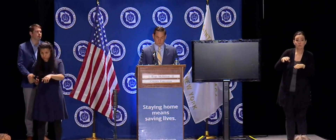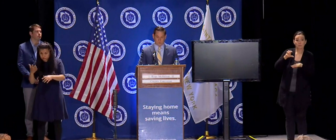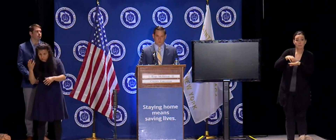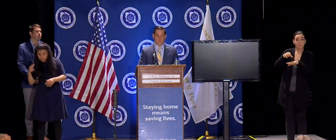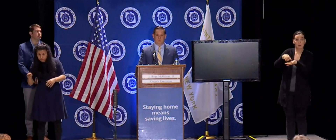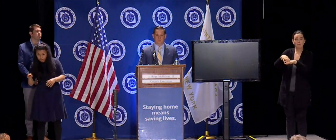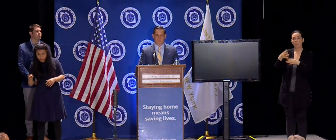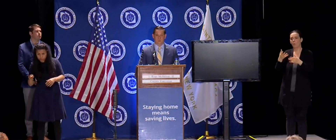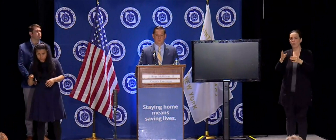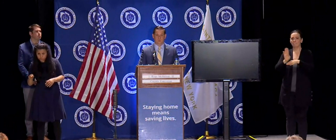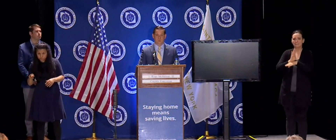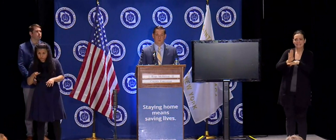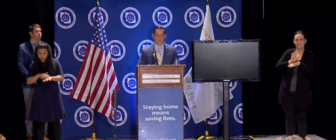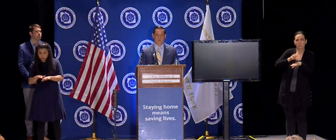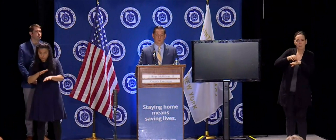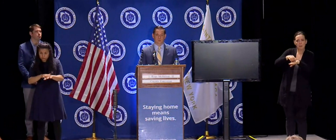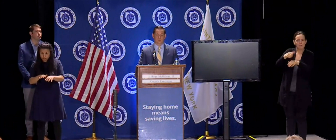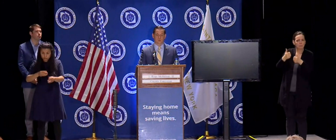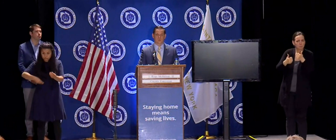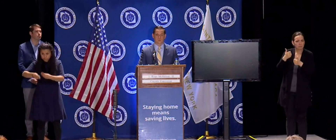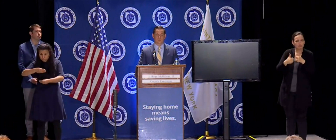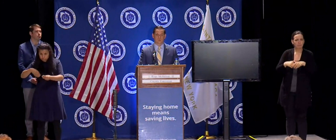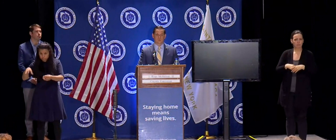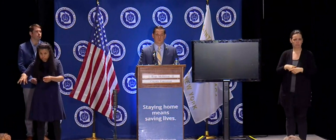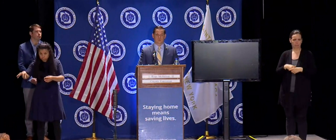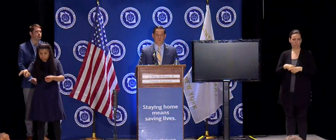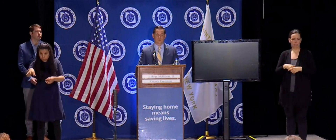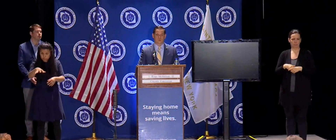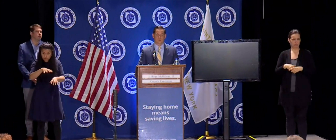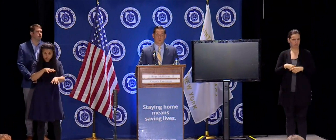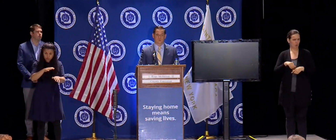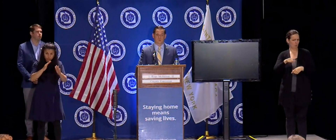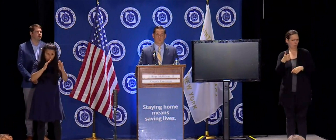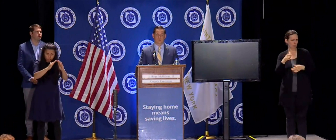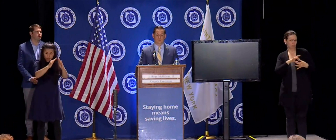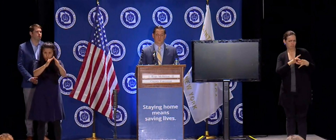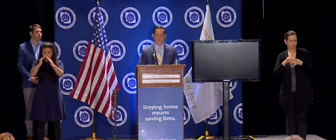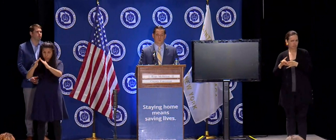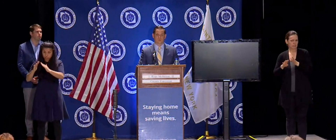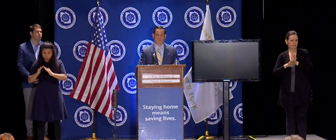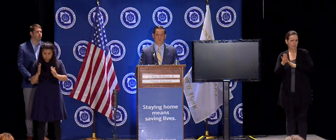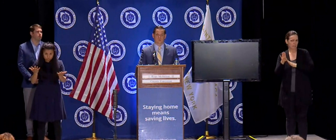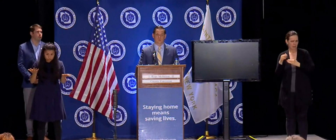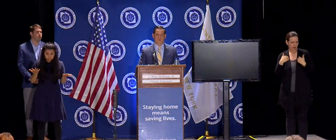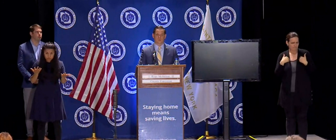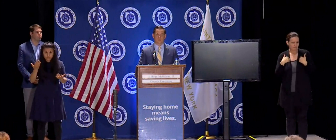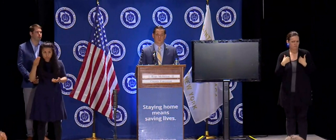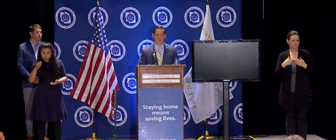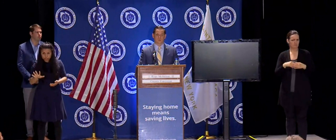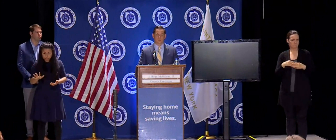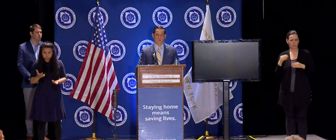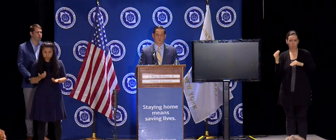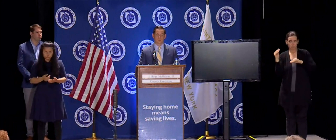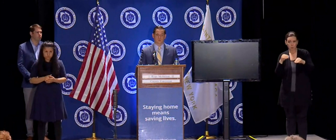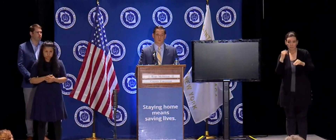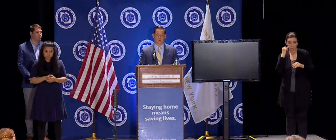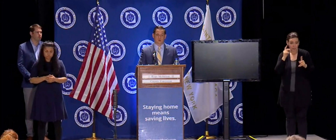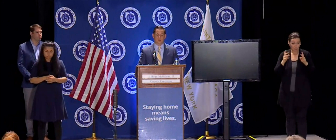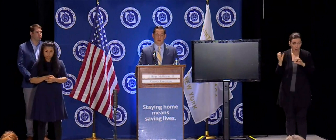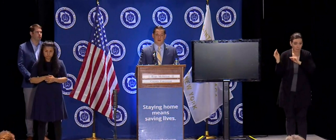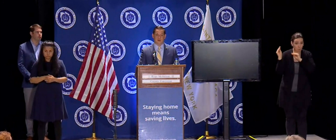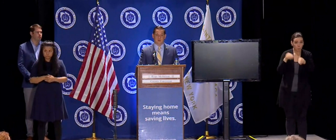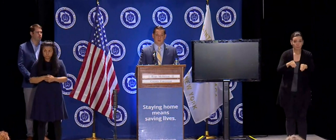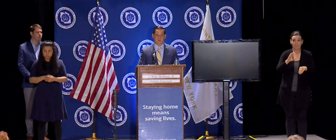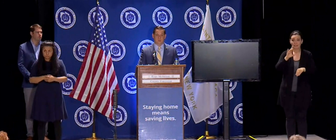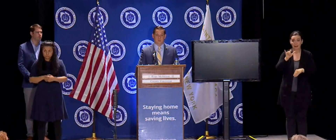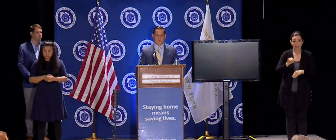spin off that project into other projects as people decide place where they want to be in order to be close to work.